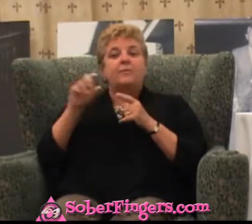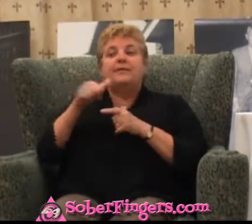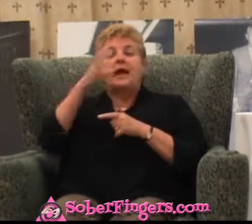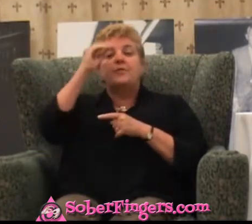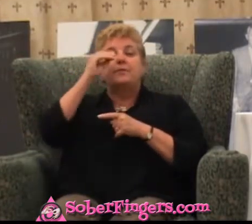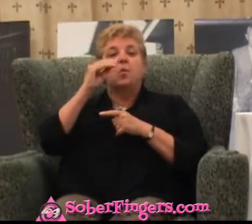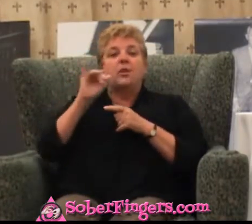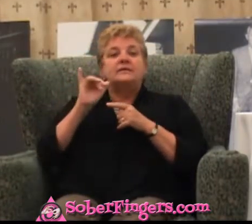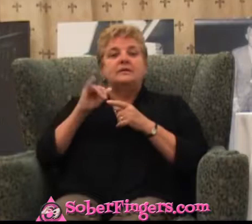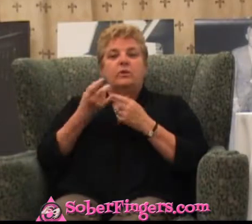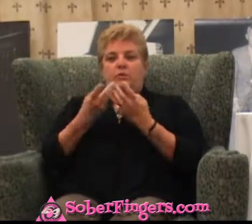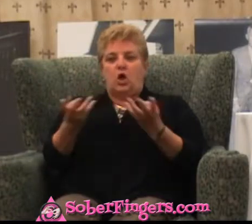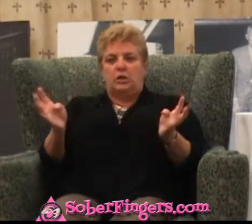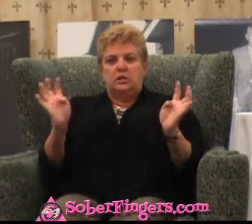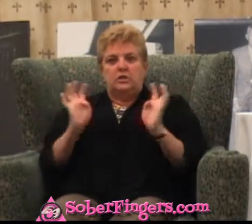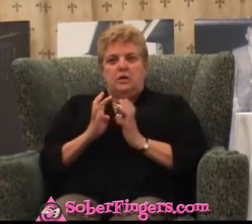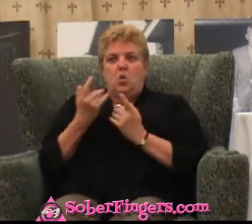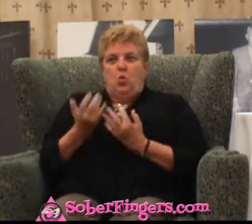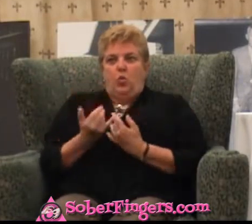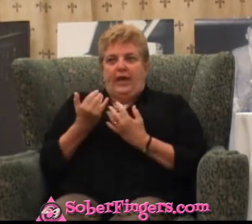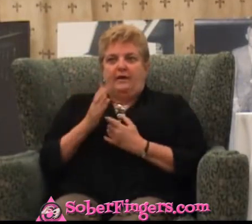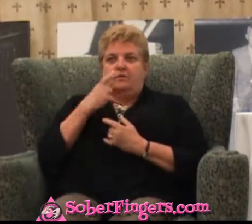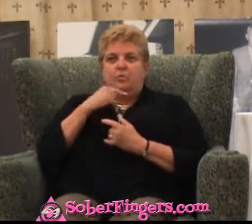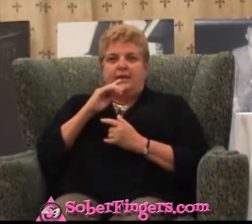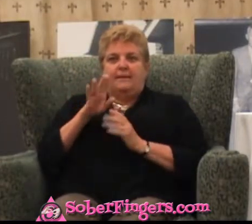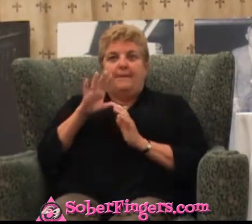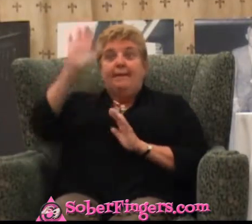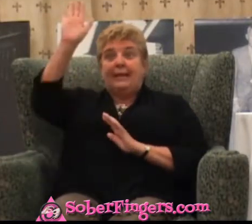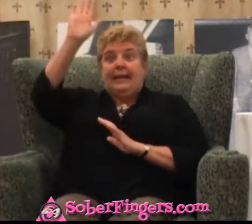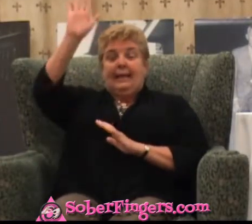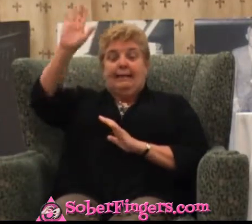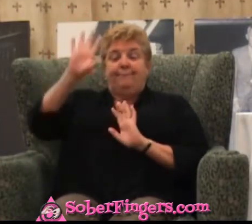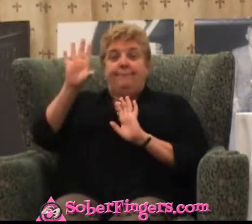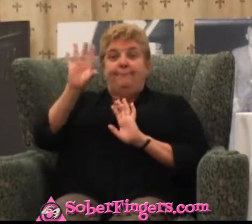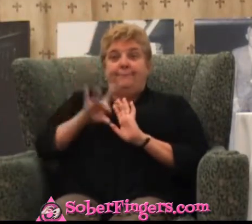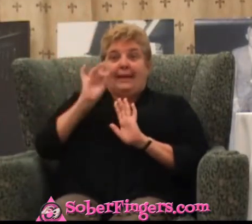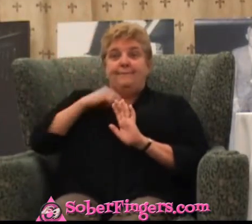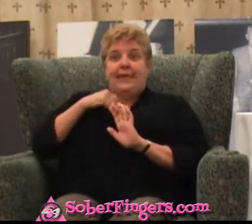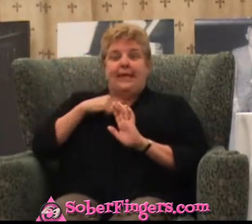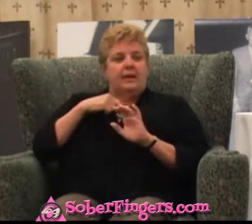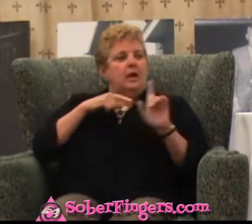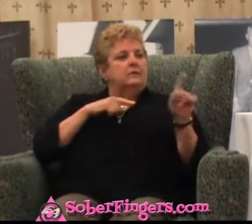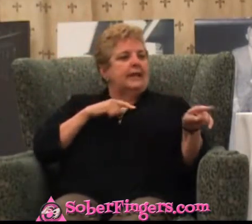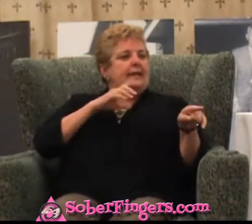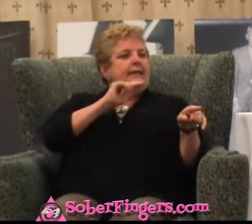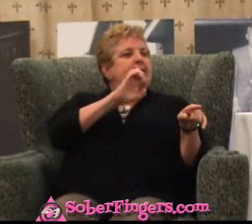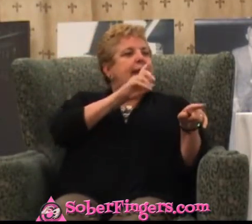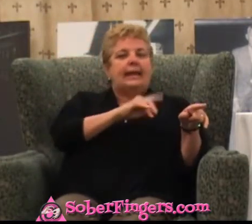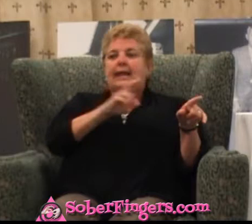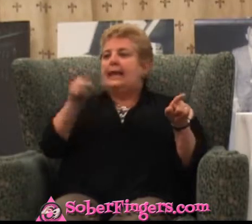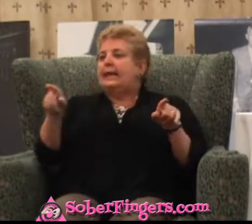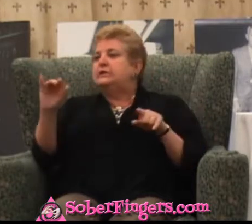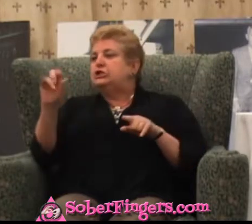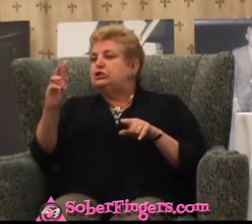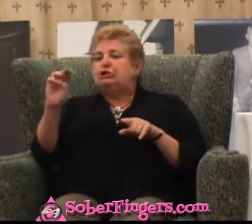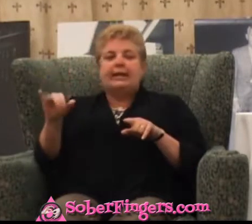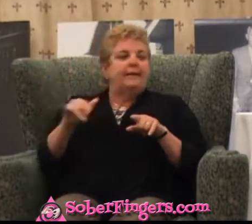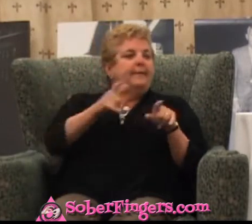around in a circle. We'd be jumping up, pick me. They say, I'll take Teddy, I'll take Jimmy, take Bobby, I'll take Ralph, I'll